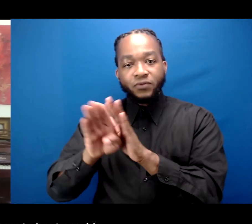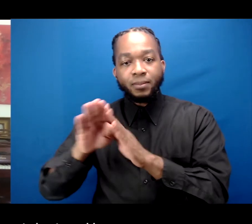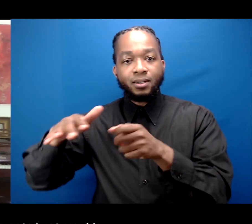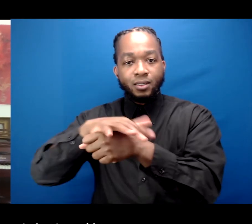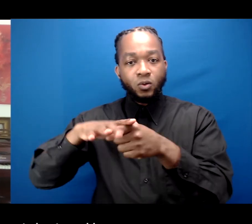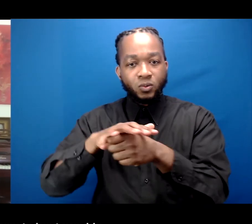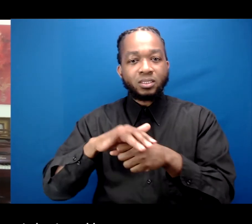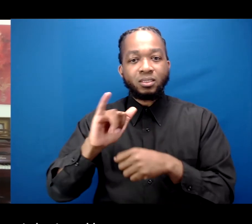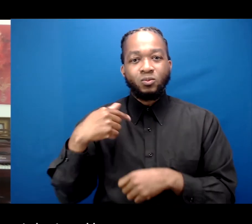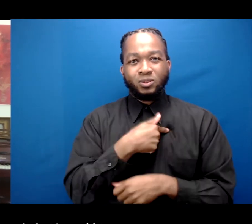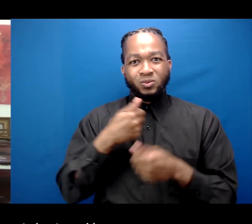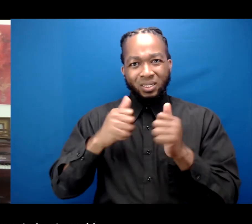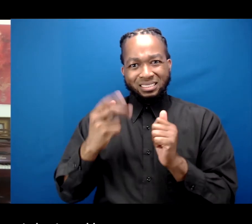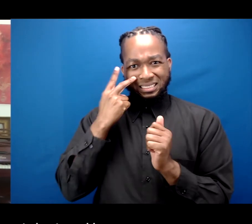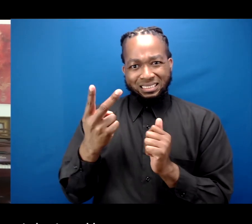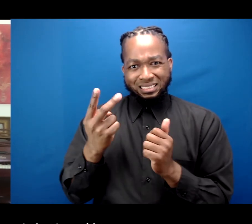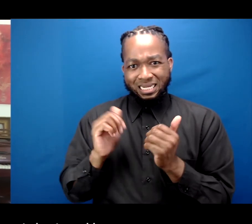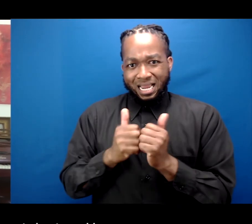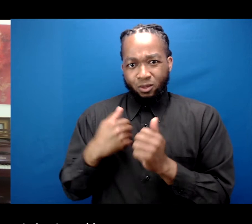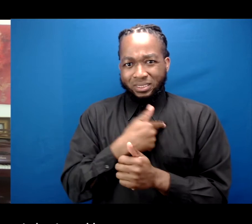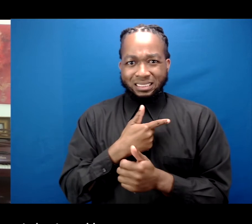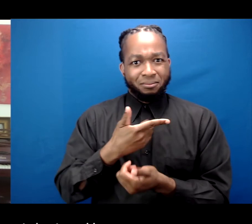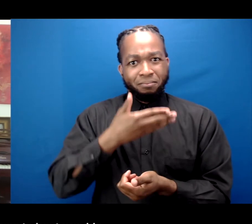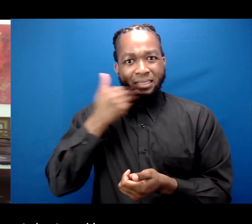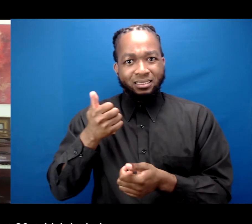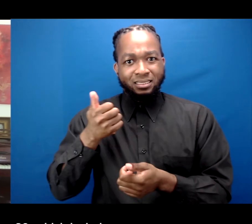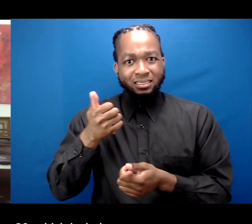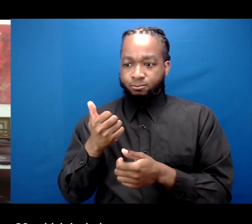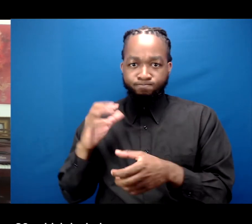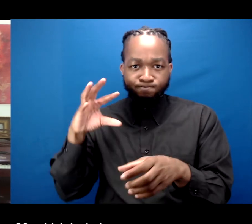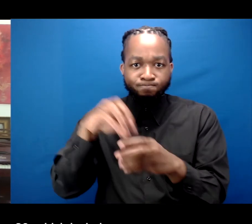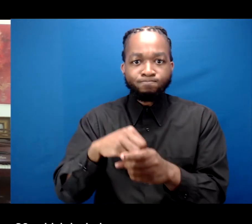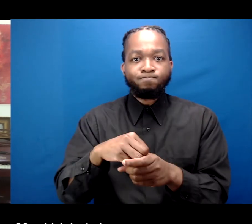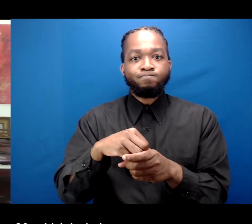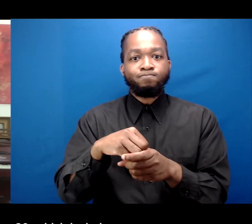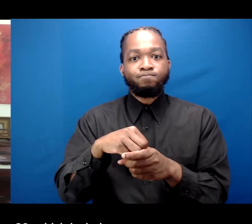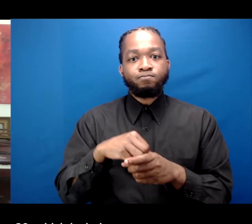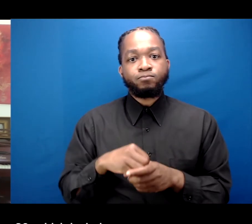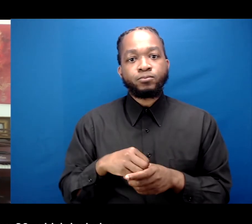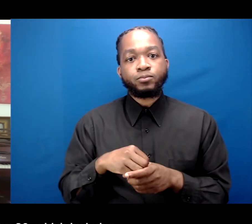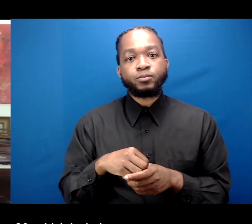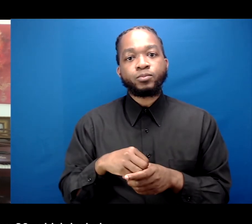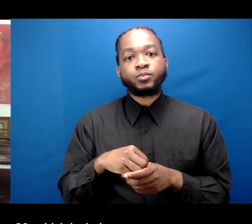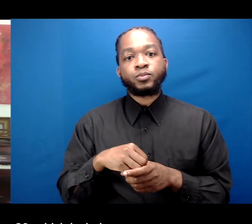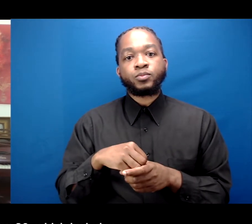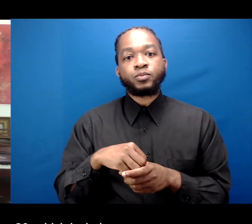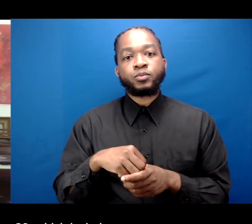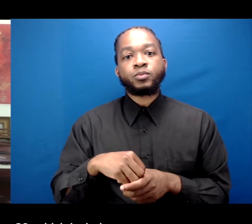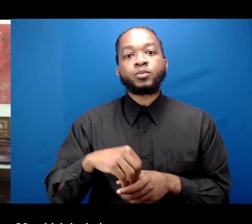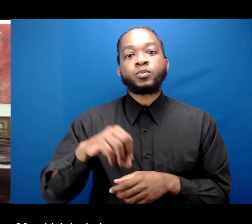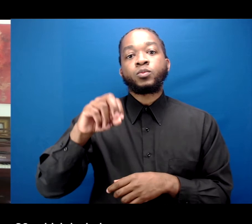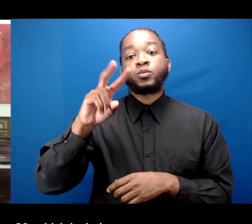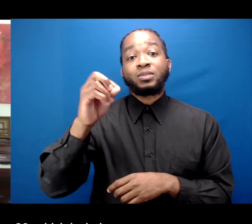provide great inclusive experiences. On June 17th, we released Oculus version 30, which includes